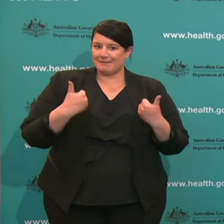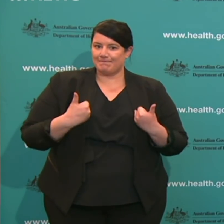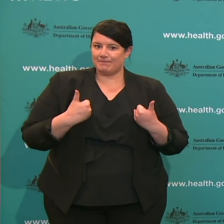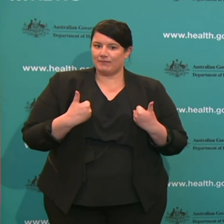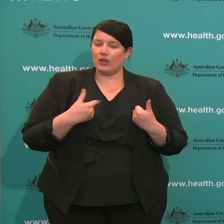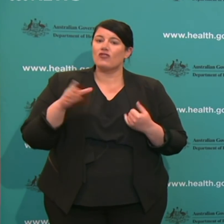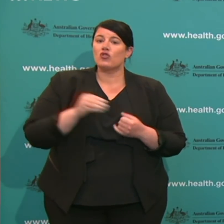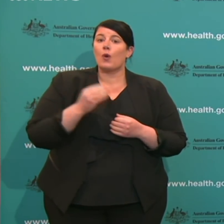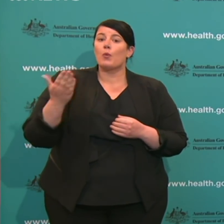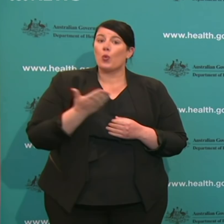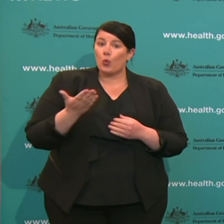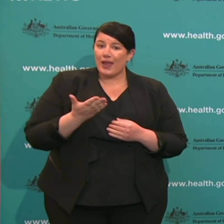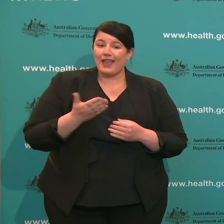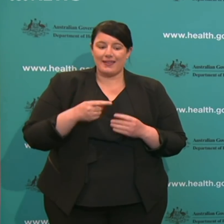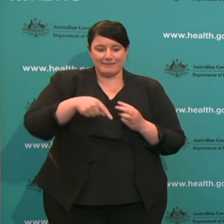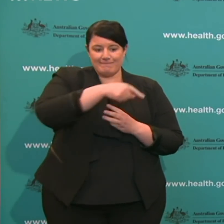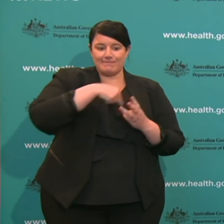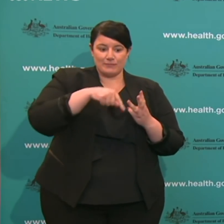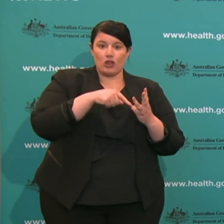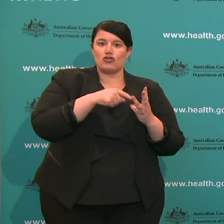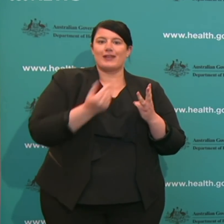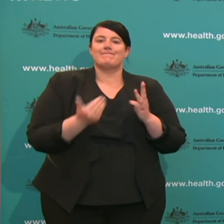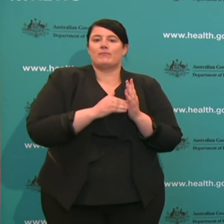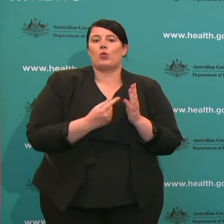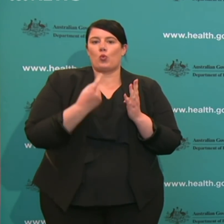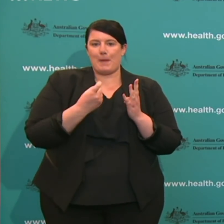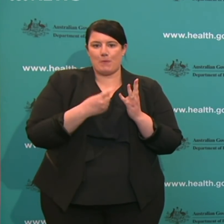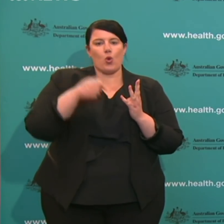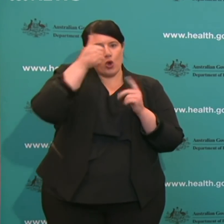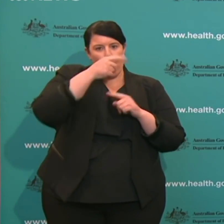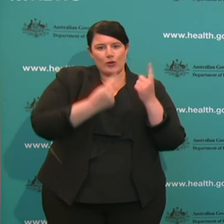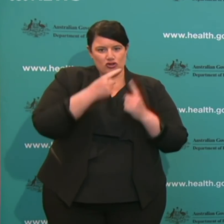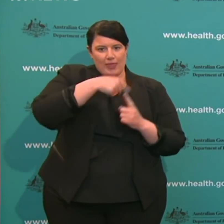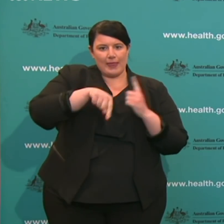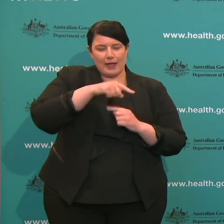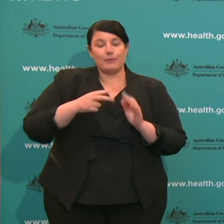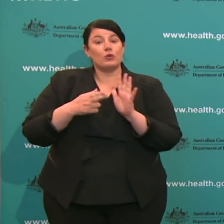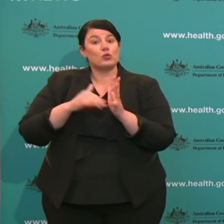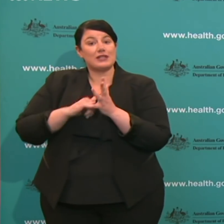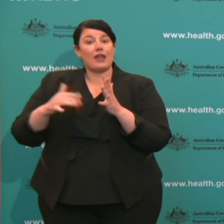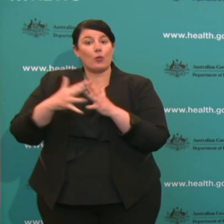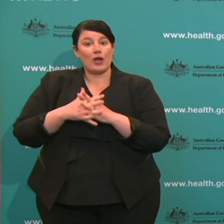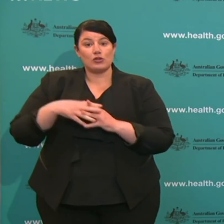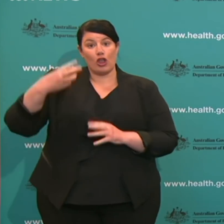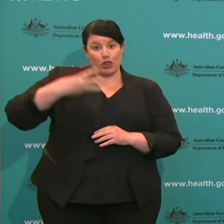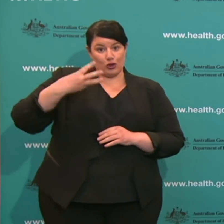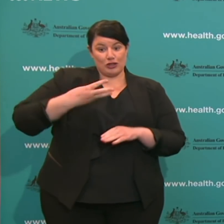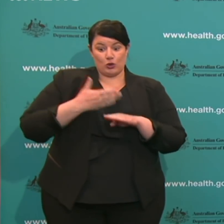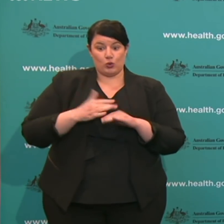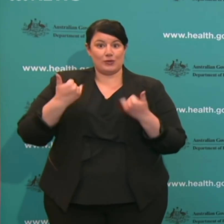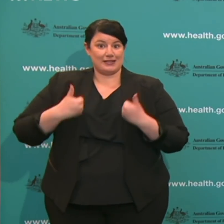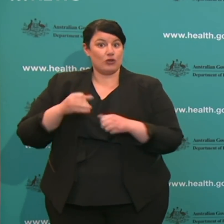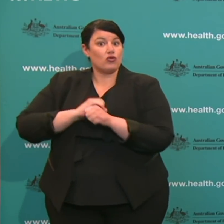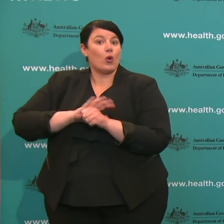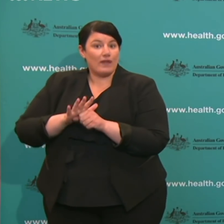linked to the cases that were reported yesterday. In New South Wales, there have been 13 new cases